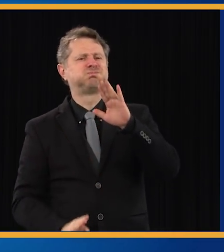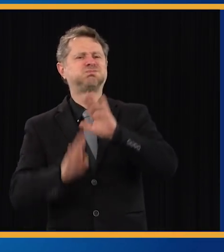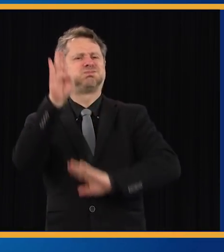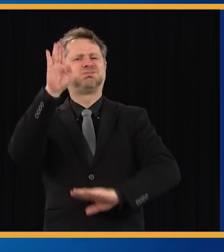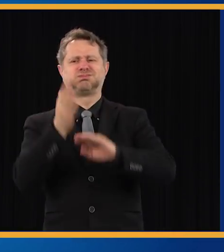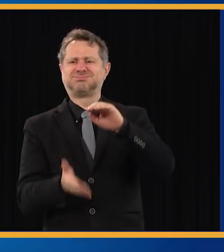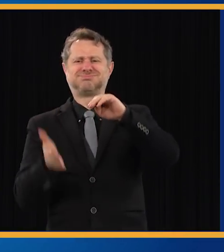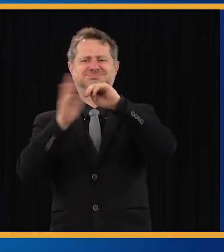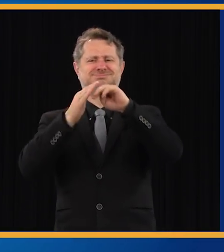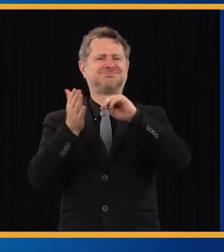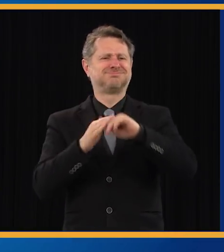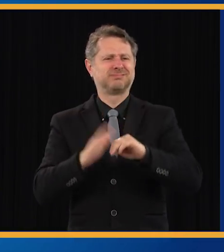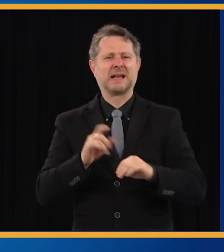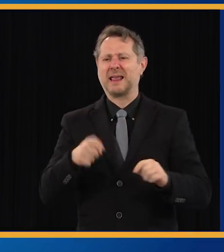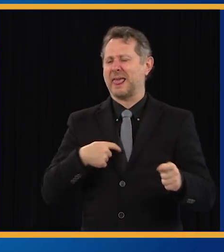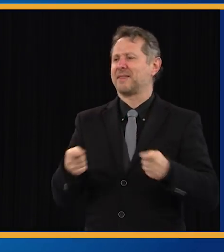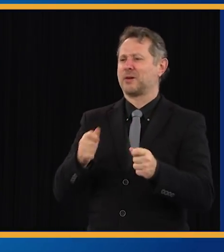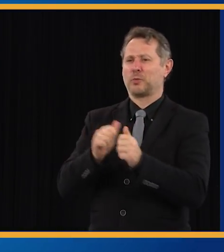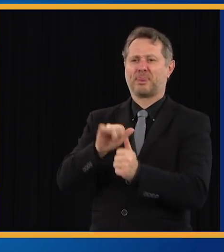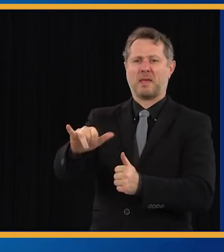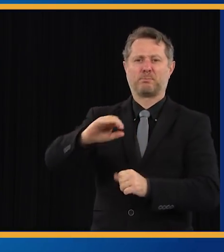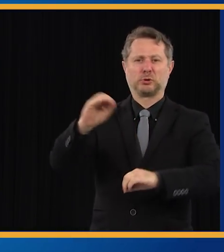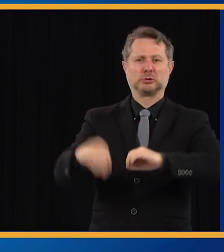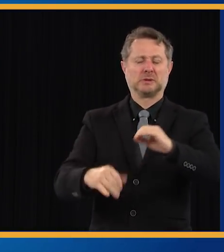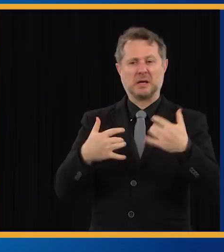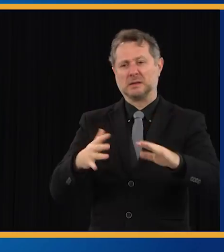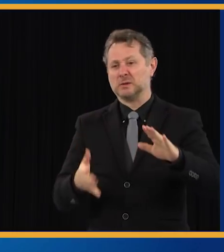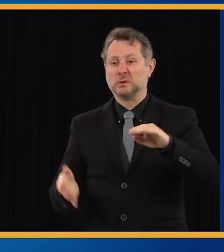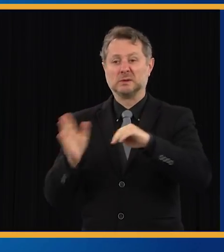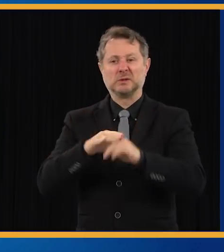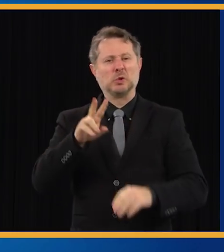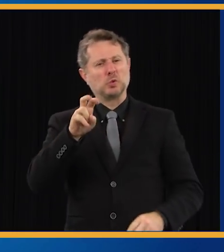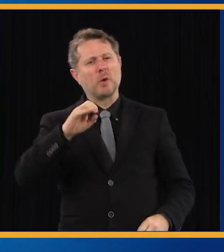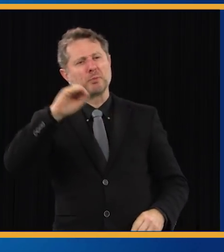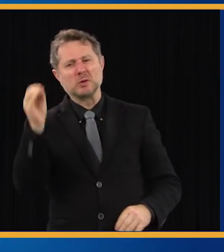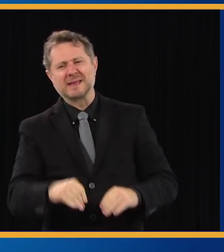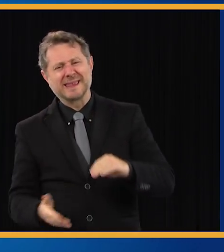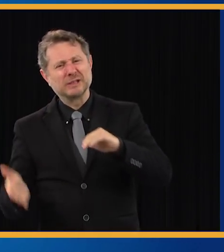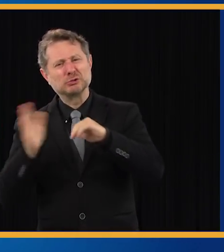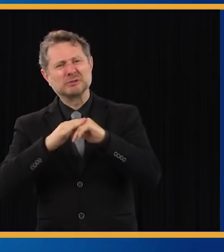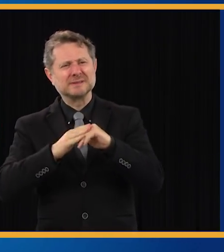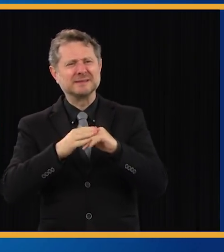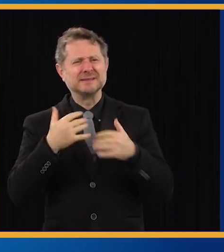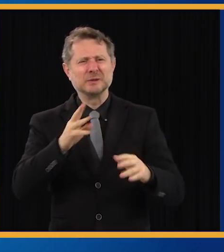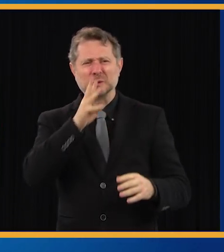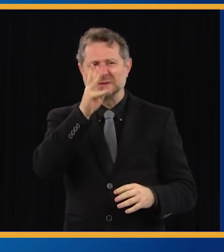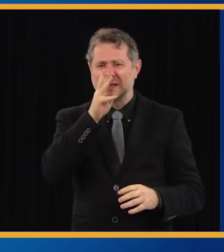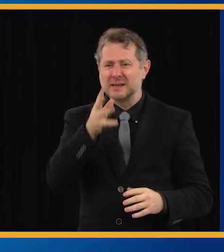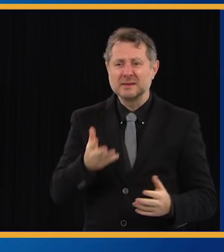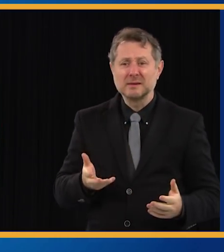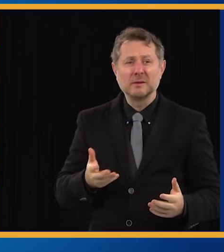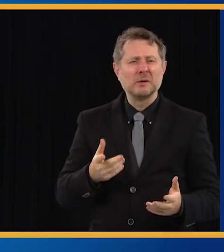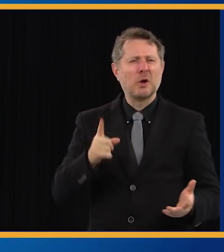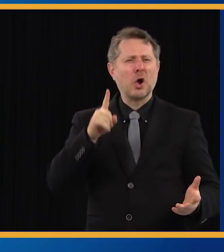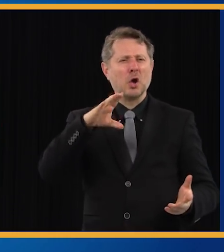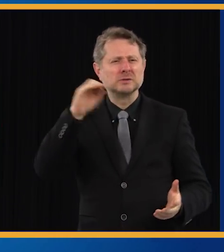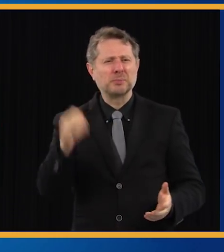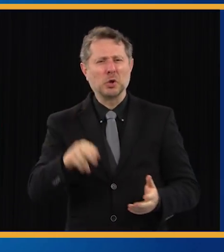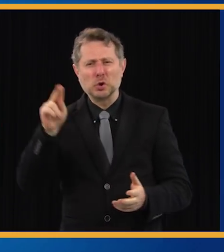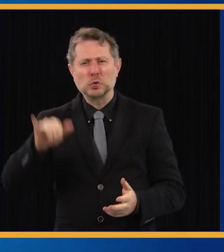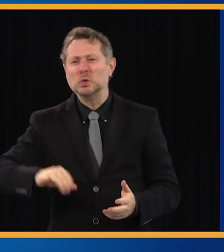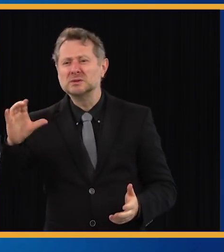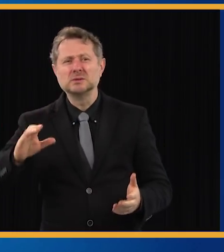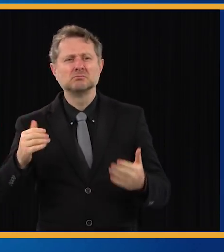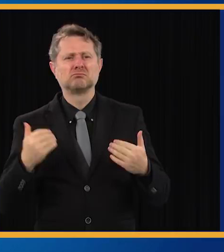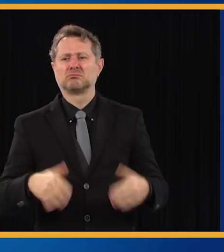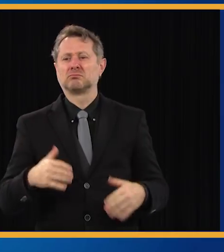to address it. 200% increase in Westchester, 100% increase New York City, 40% on Long Island,